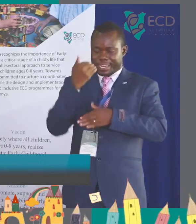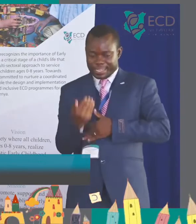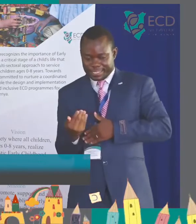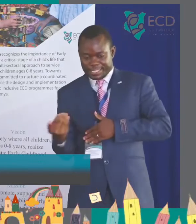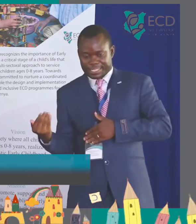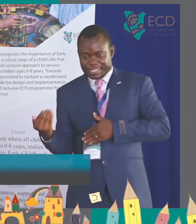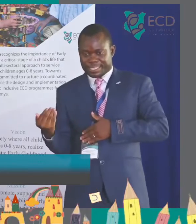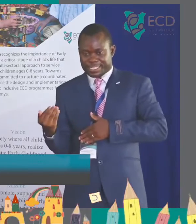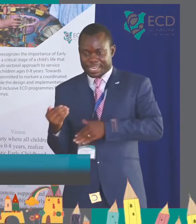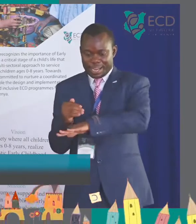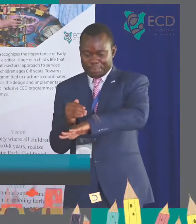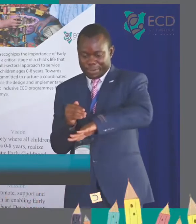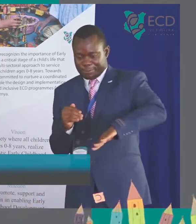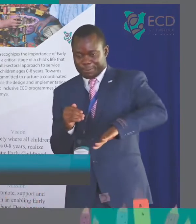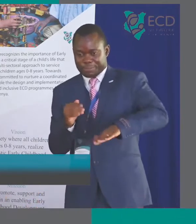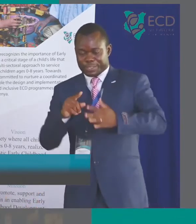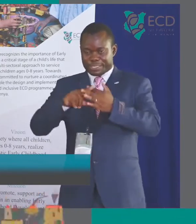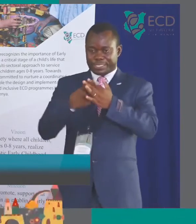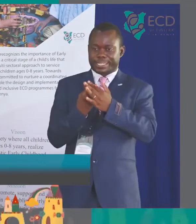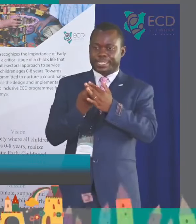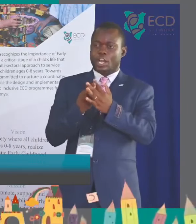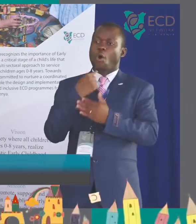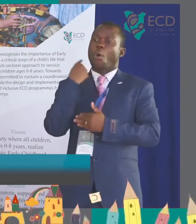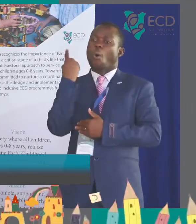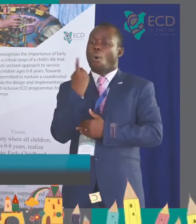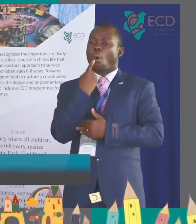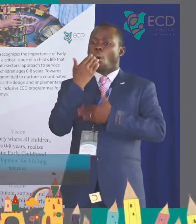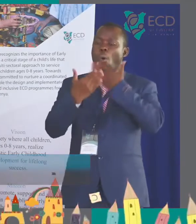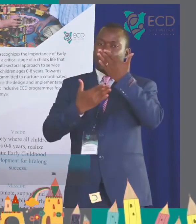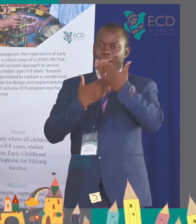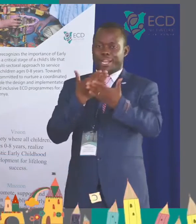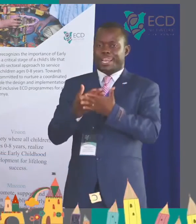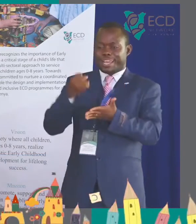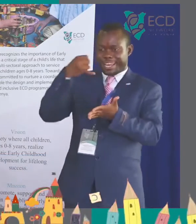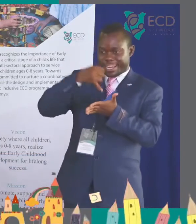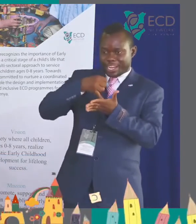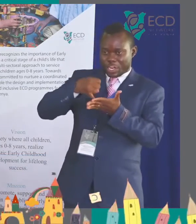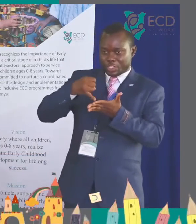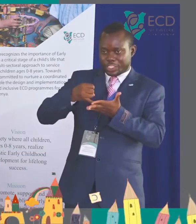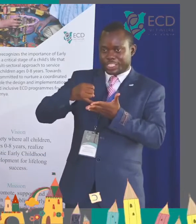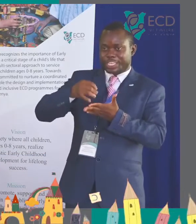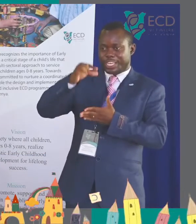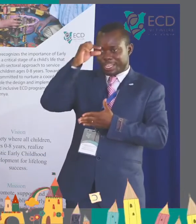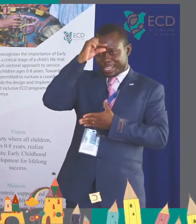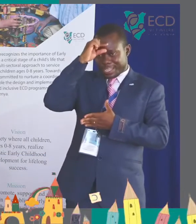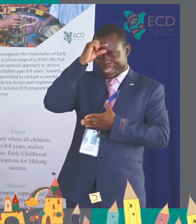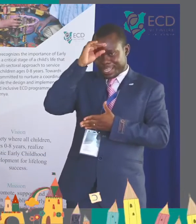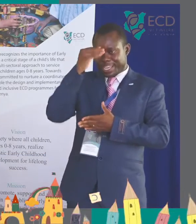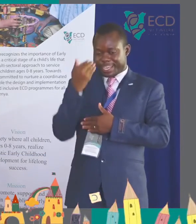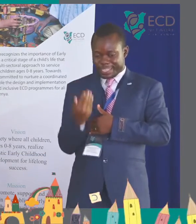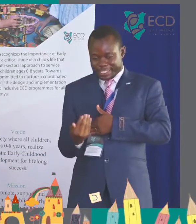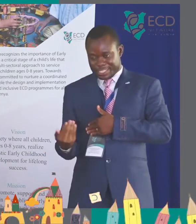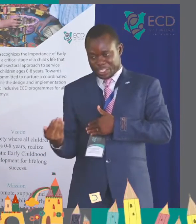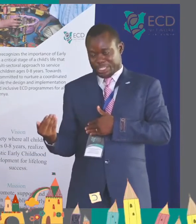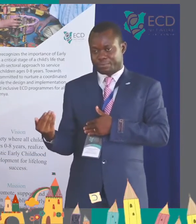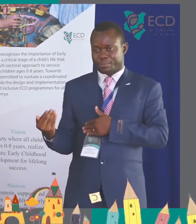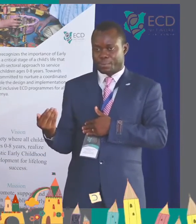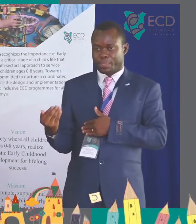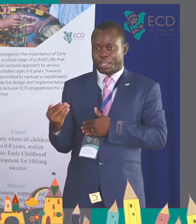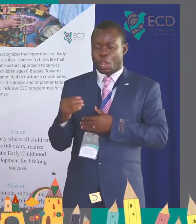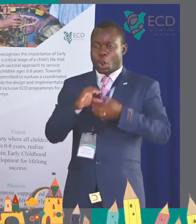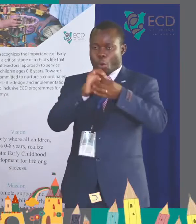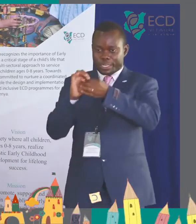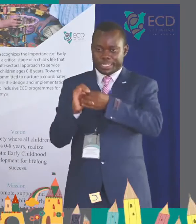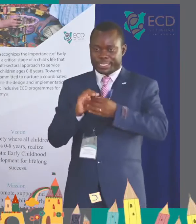development, apart from establishing an all-inclusive government-led early childhood development multi-sectoral